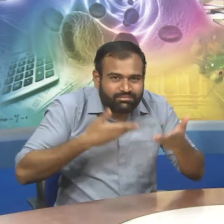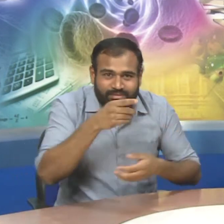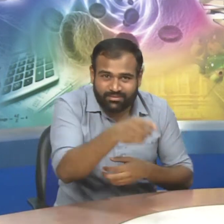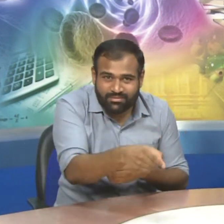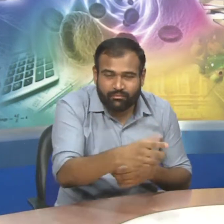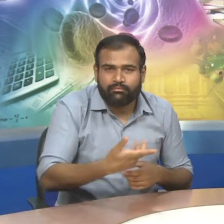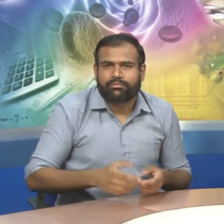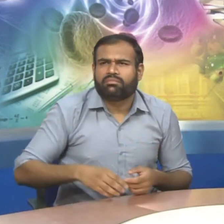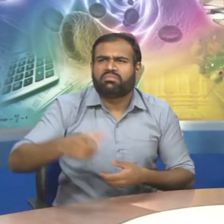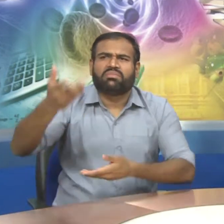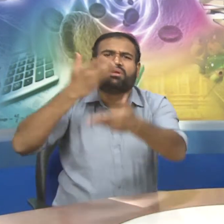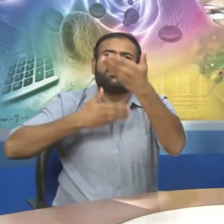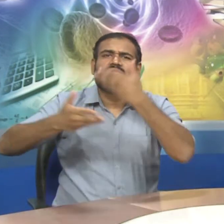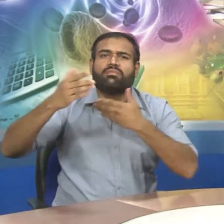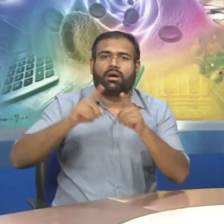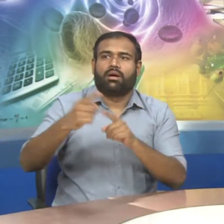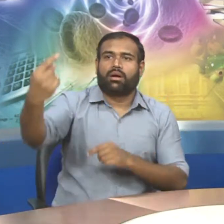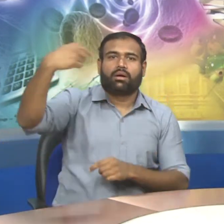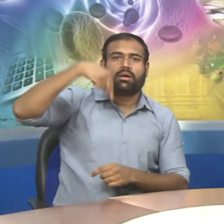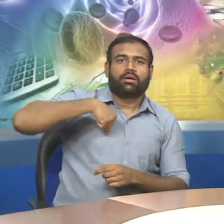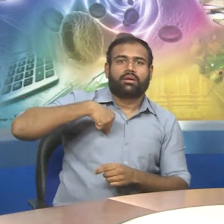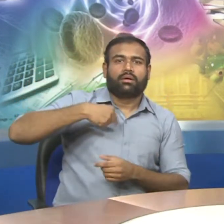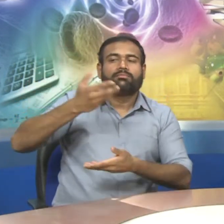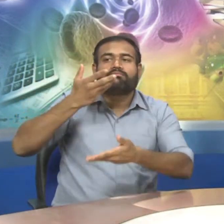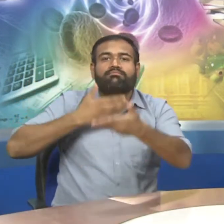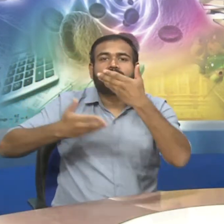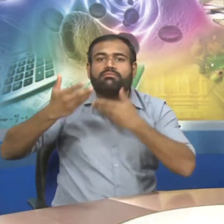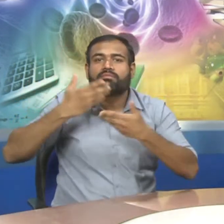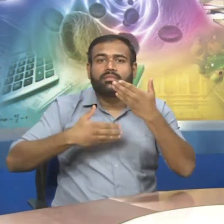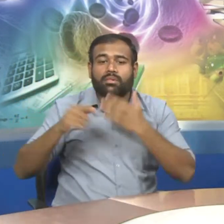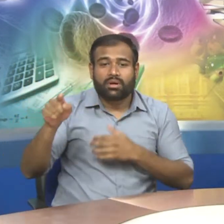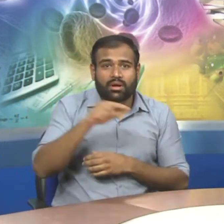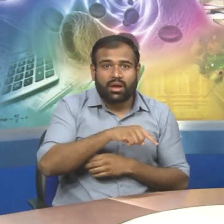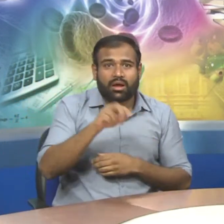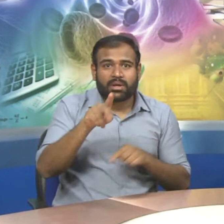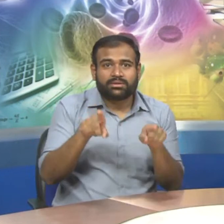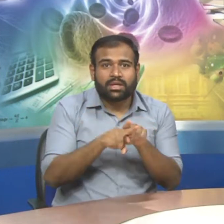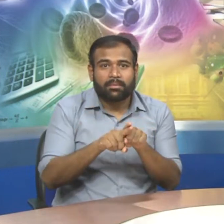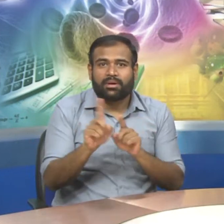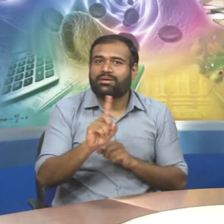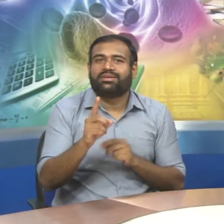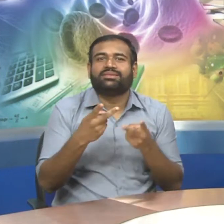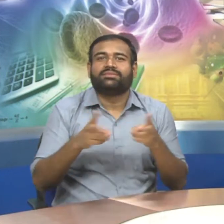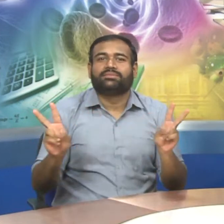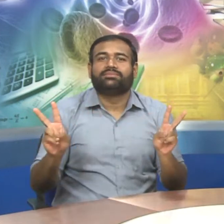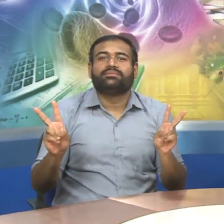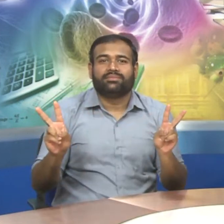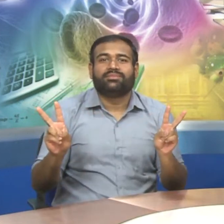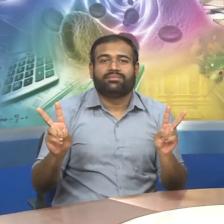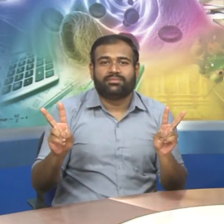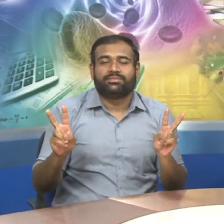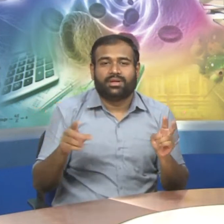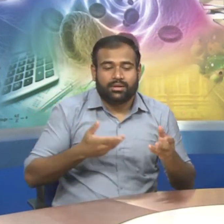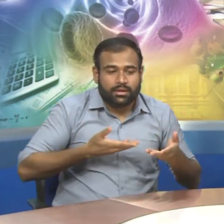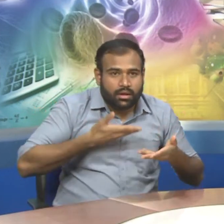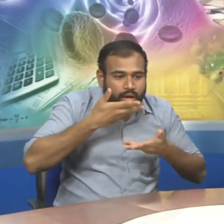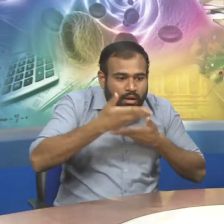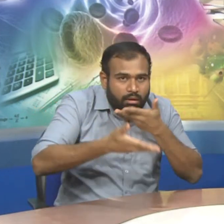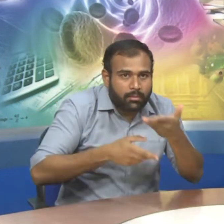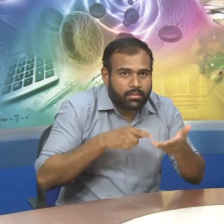teaching you, and on the other way, you are teaching me. So see the direction is same or different. It is different